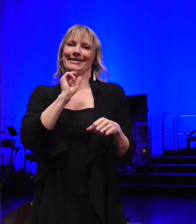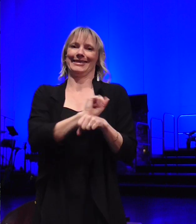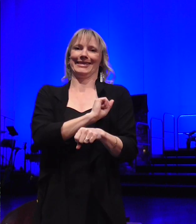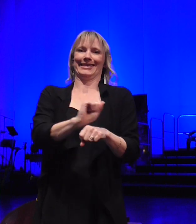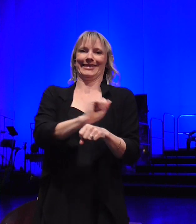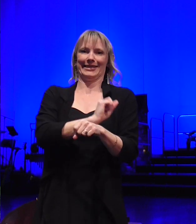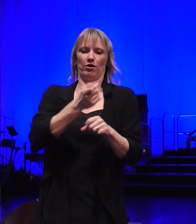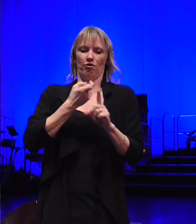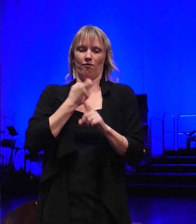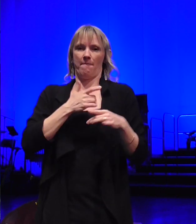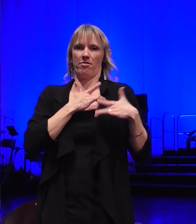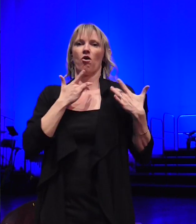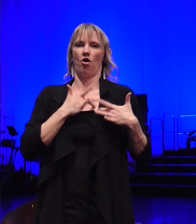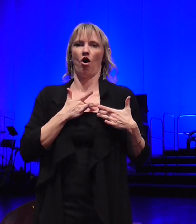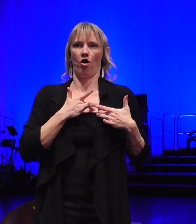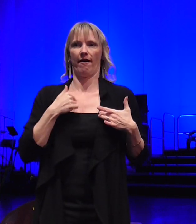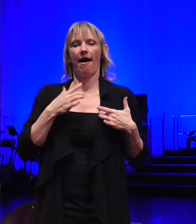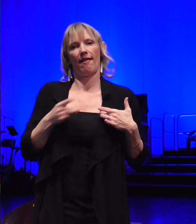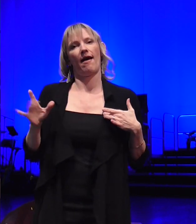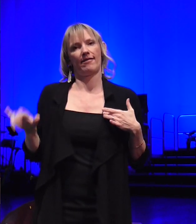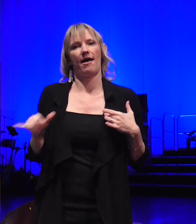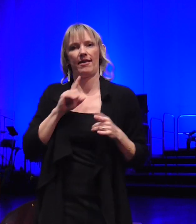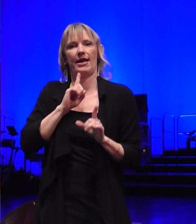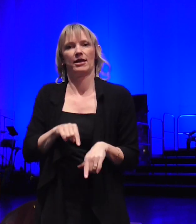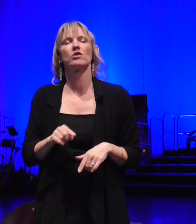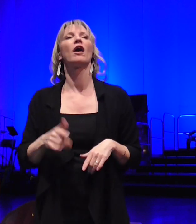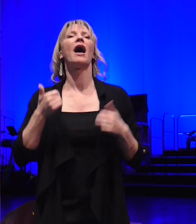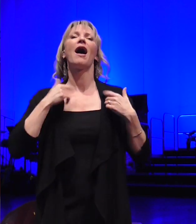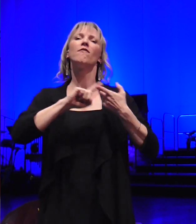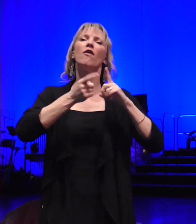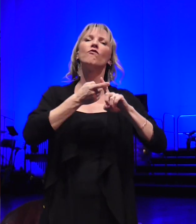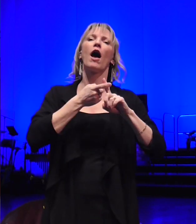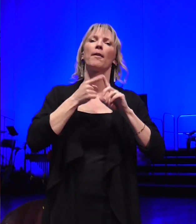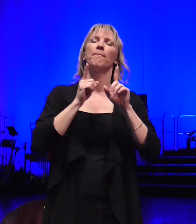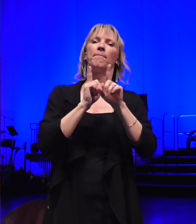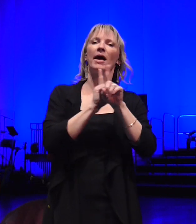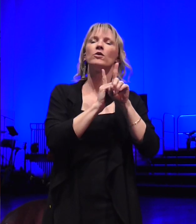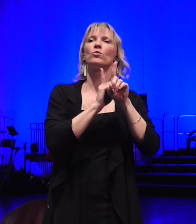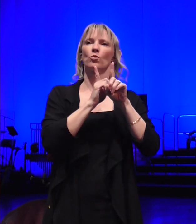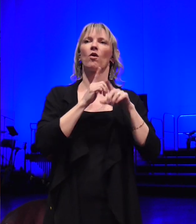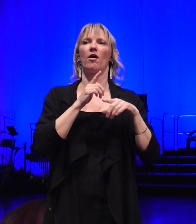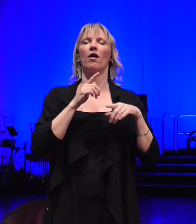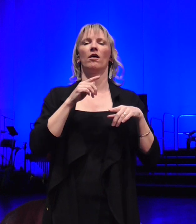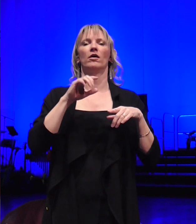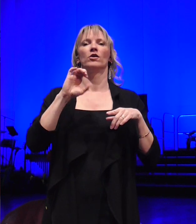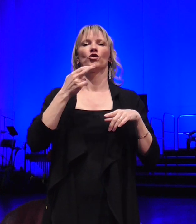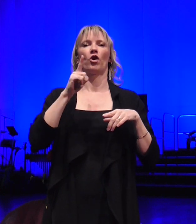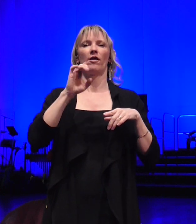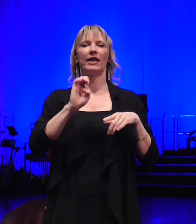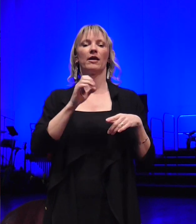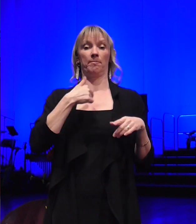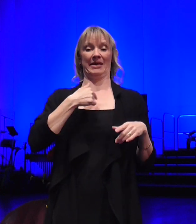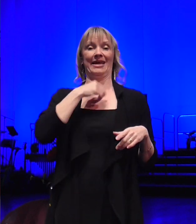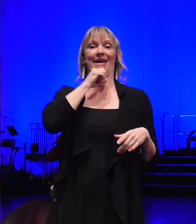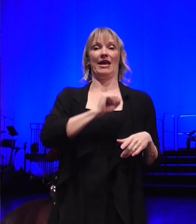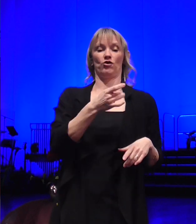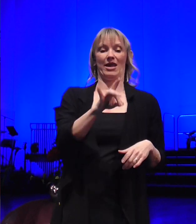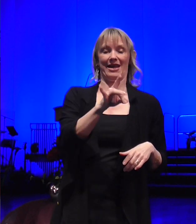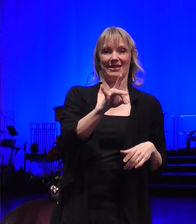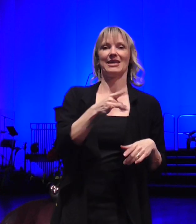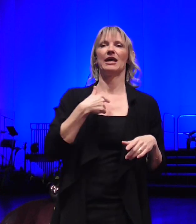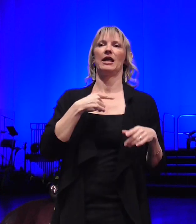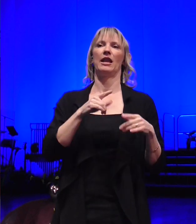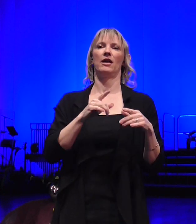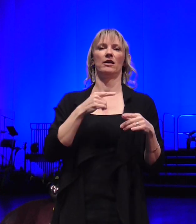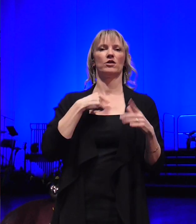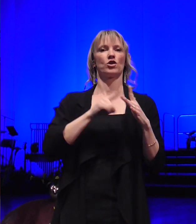heart. I have a mentor and friend, Charlie McClung, who when I was about 18 years old got me in the habit of when